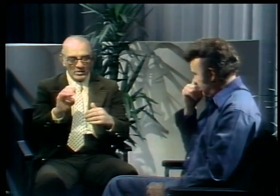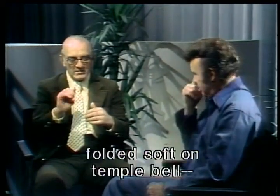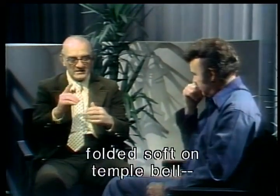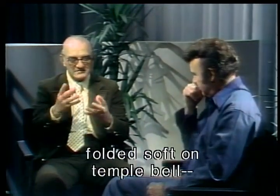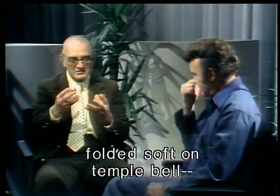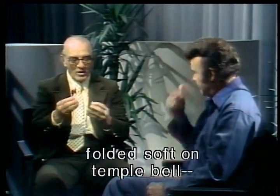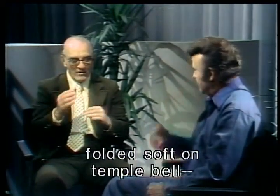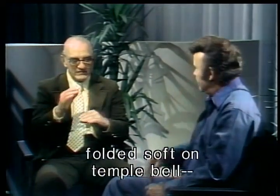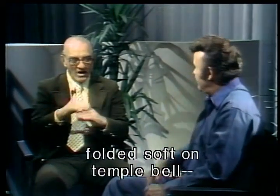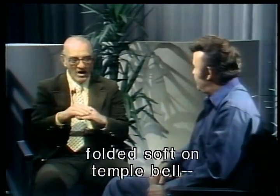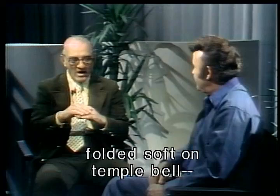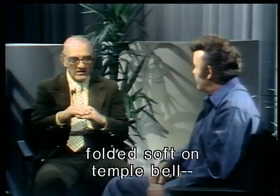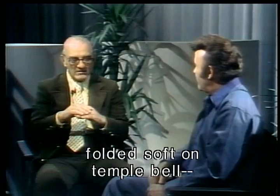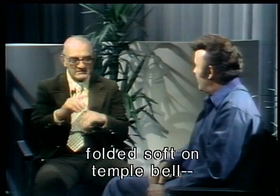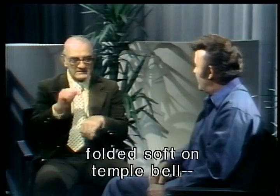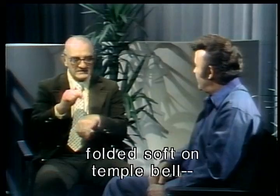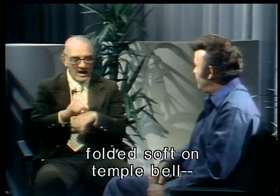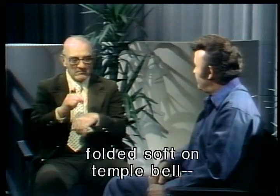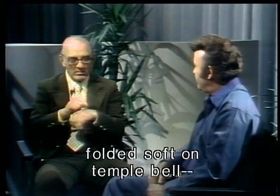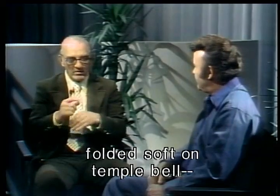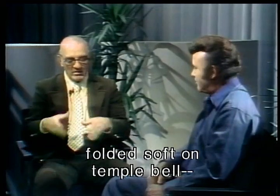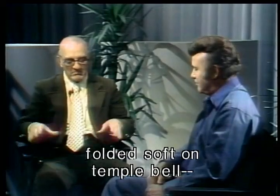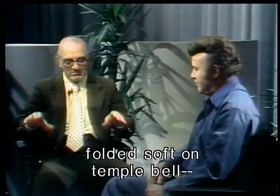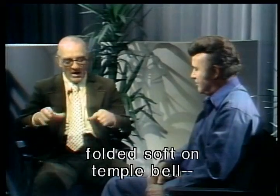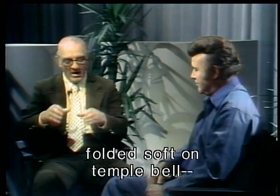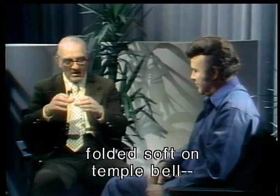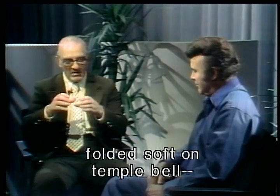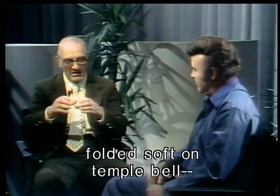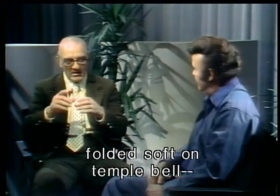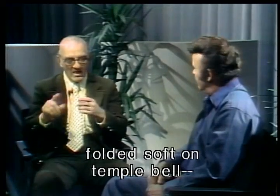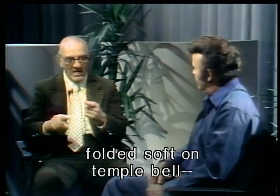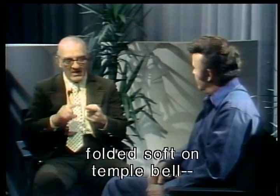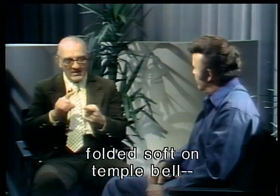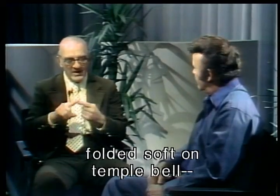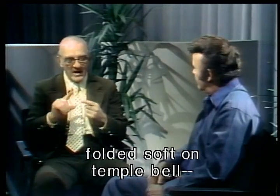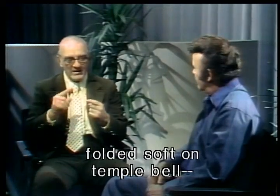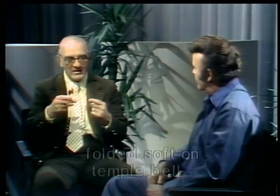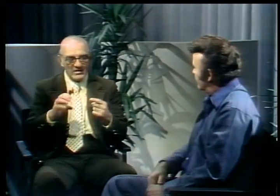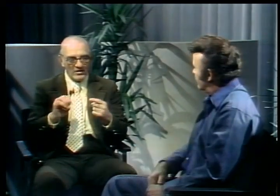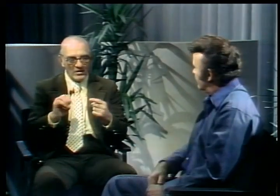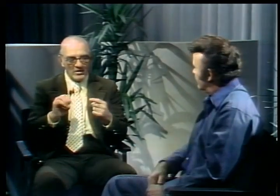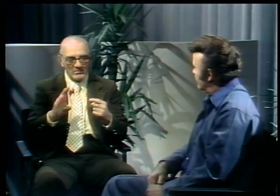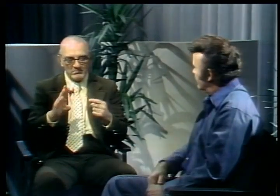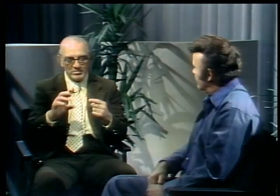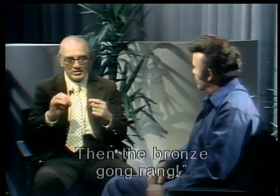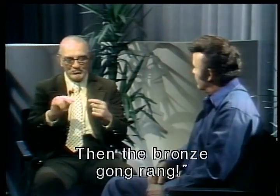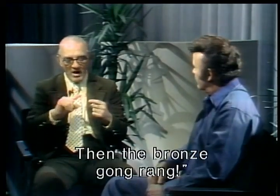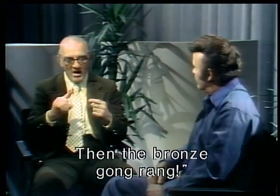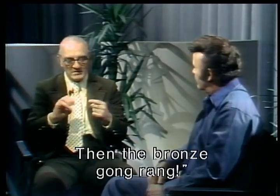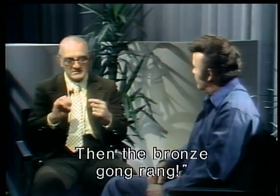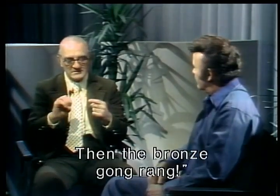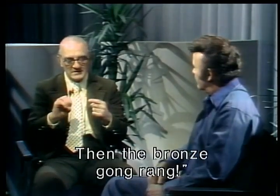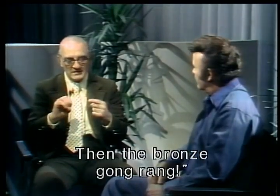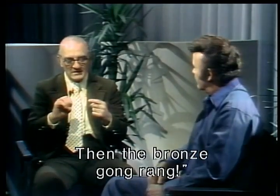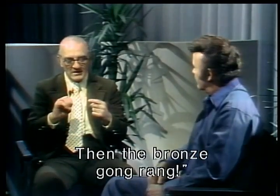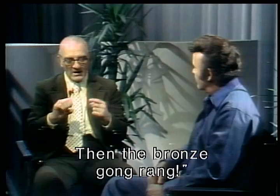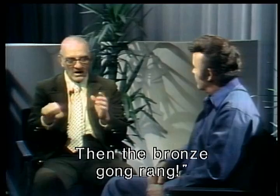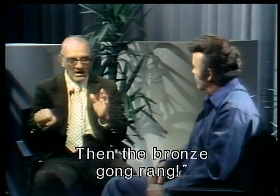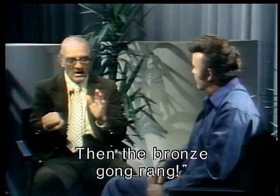folded soft on temple bell, then the bronze